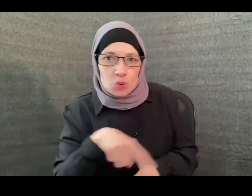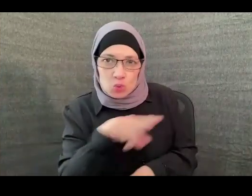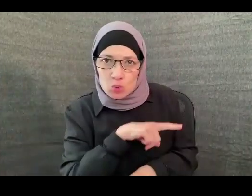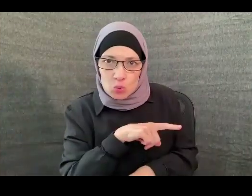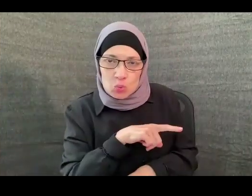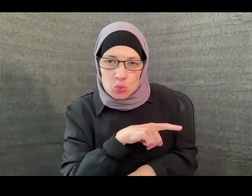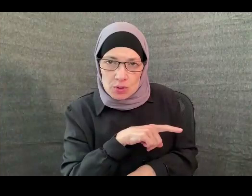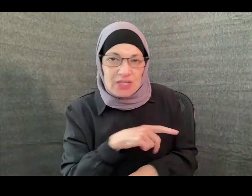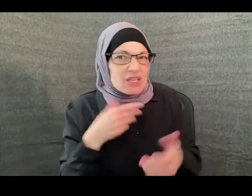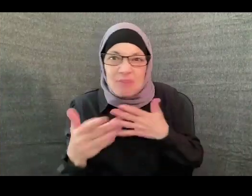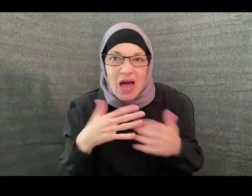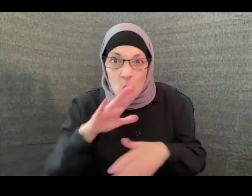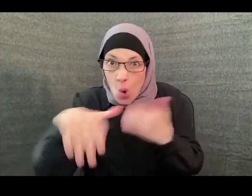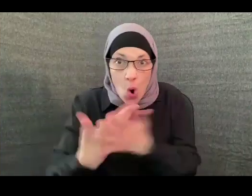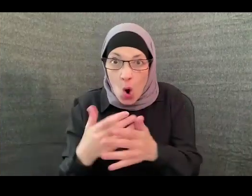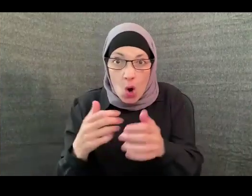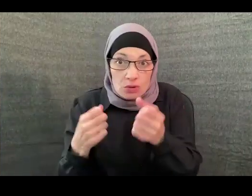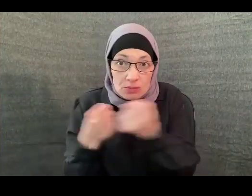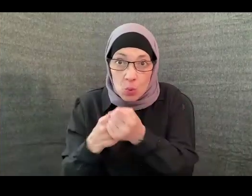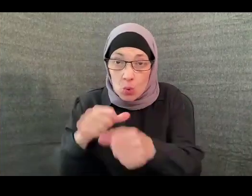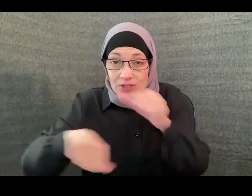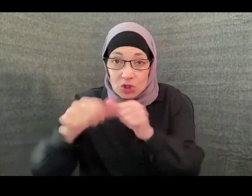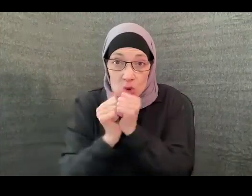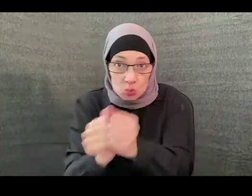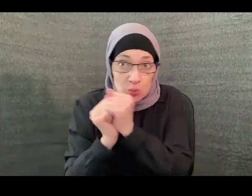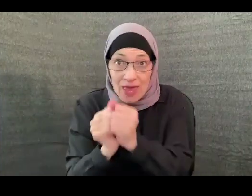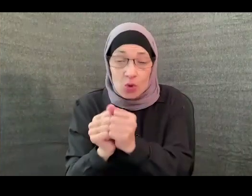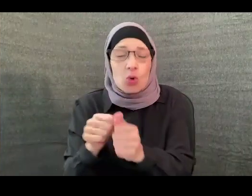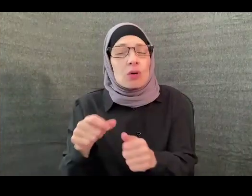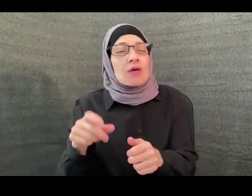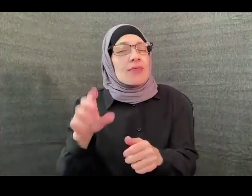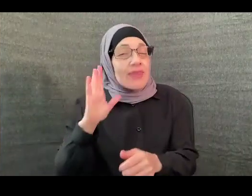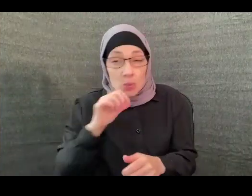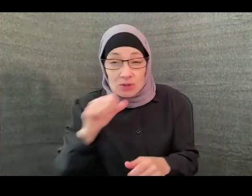townships, or from behind fences.